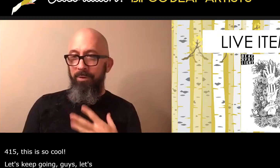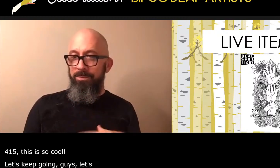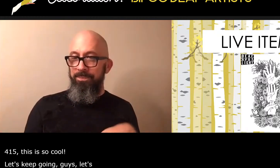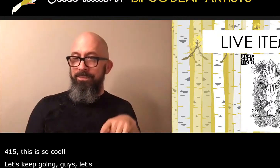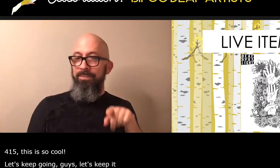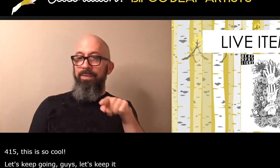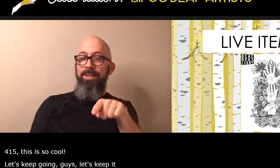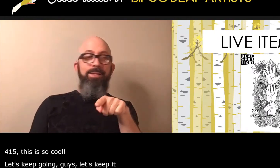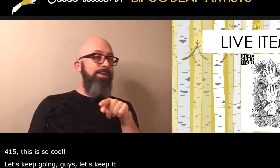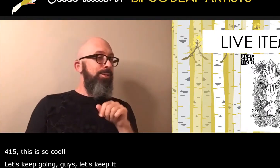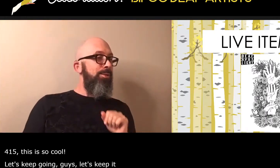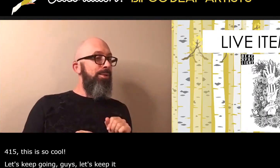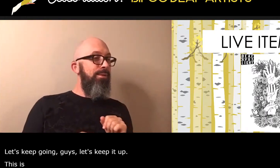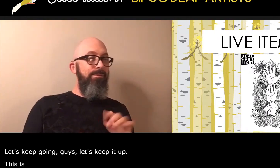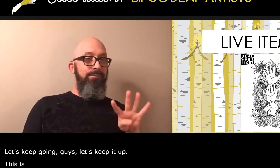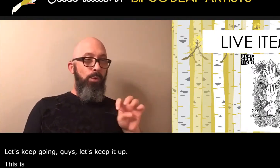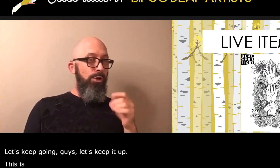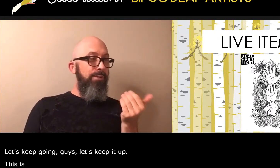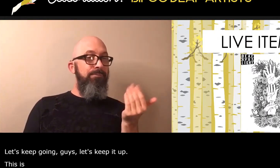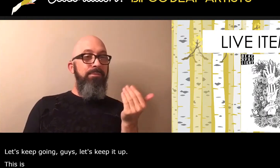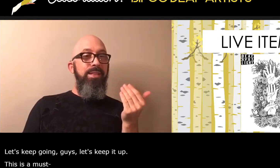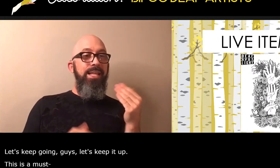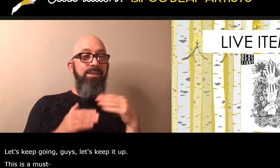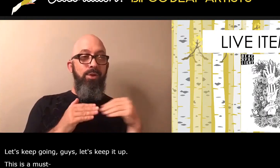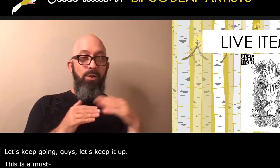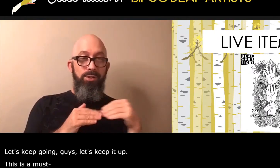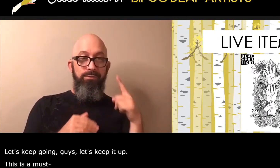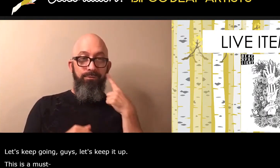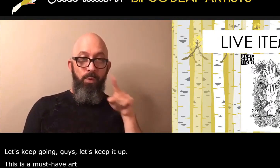This is a must-have art piece.